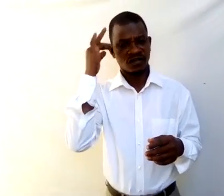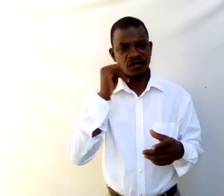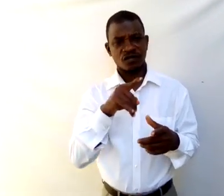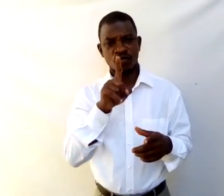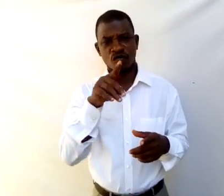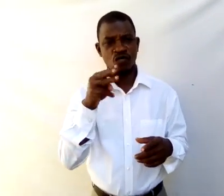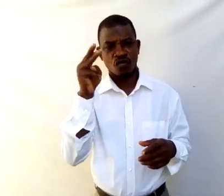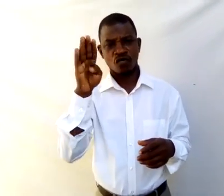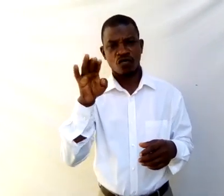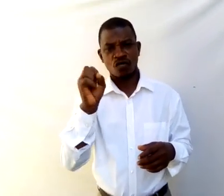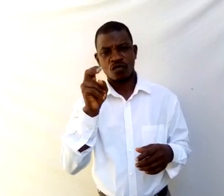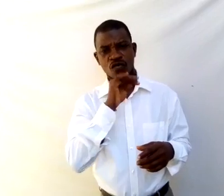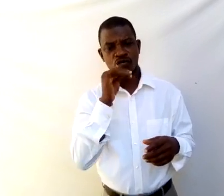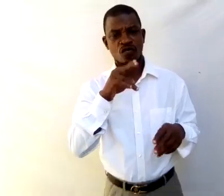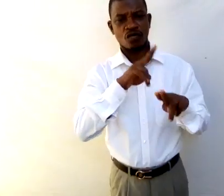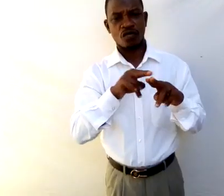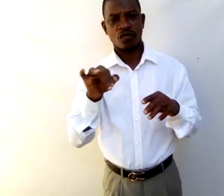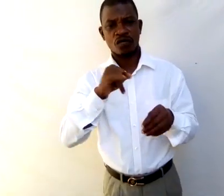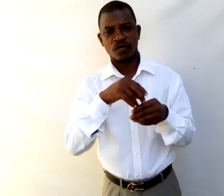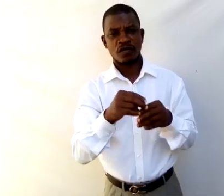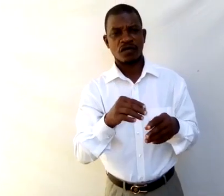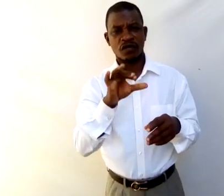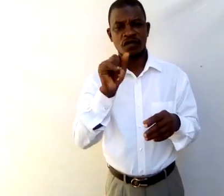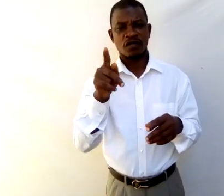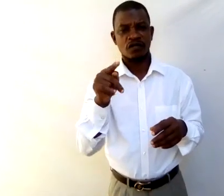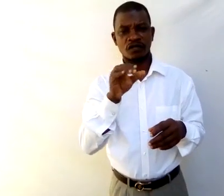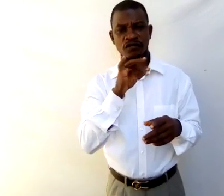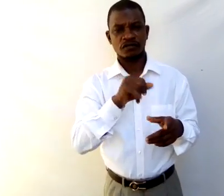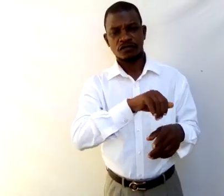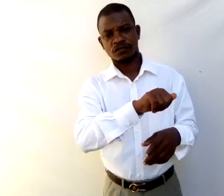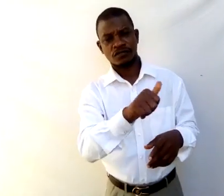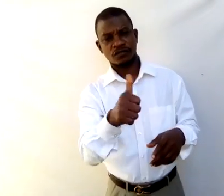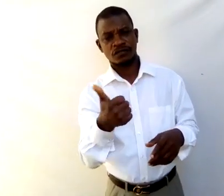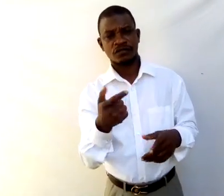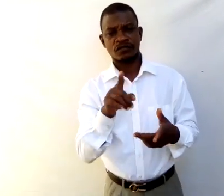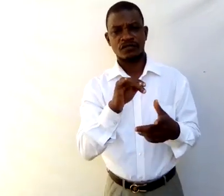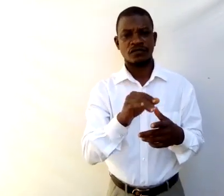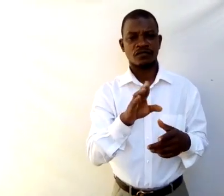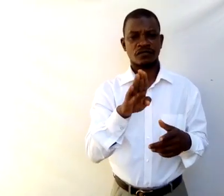bone sitting in the cup of another bone.